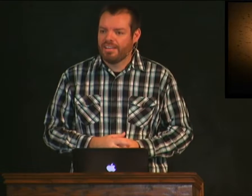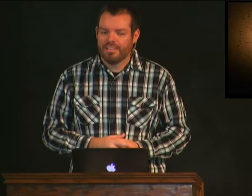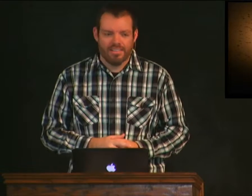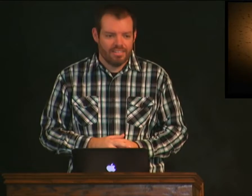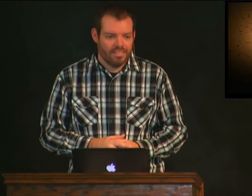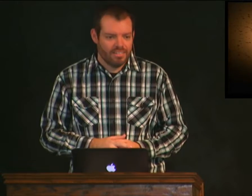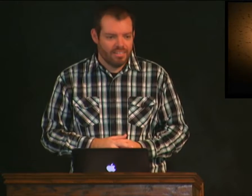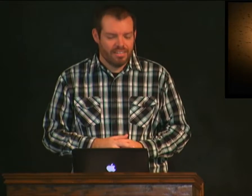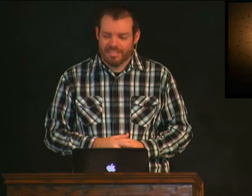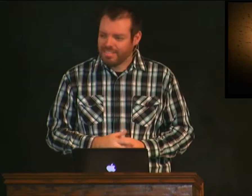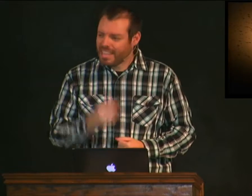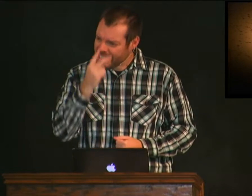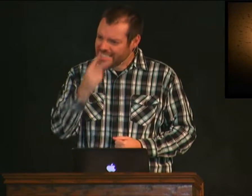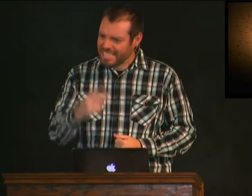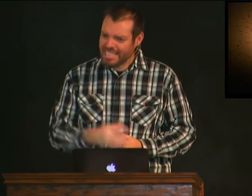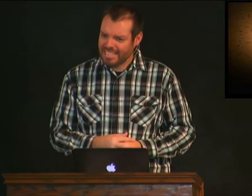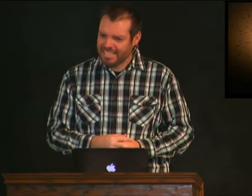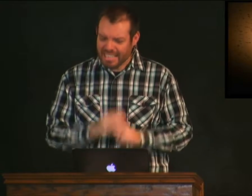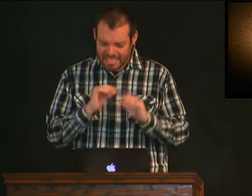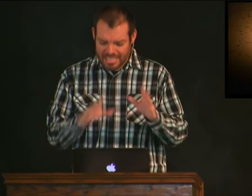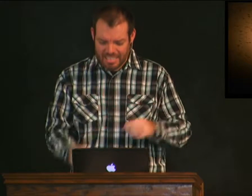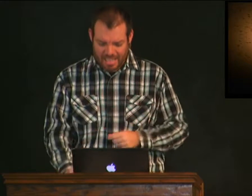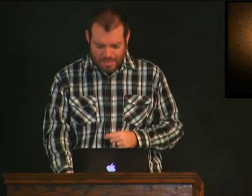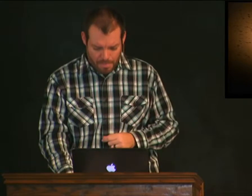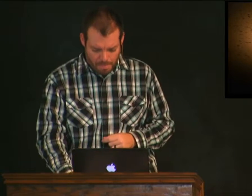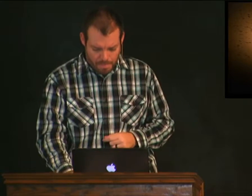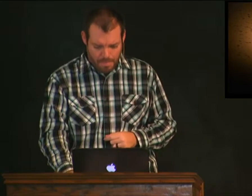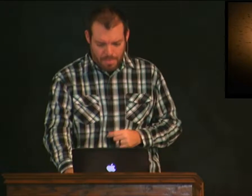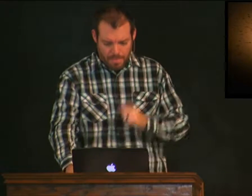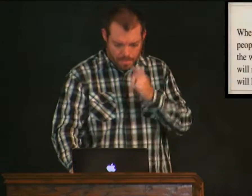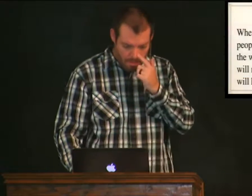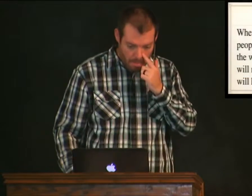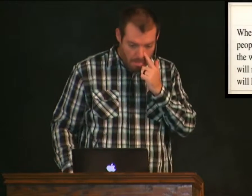joy. They can see. They can see the light.